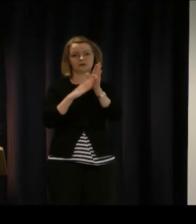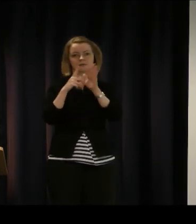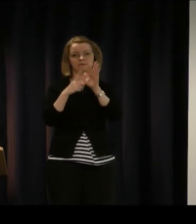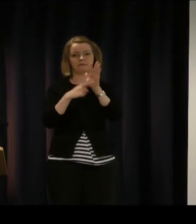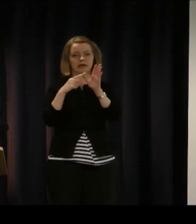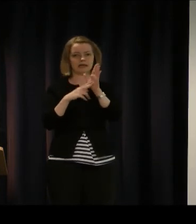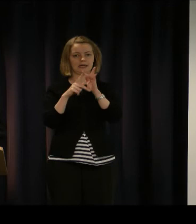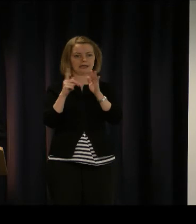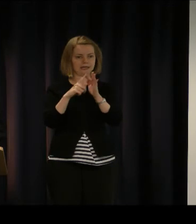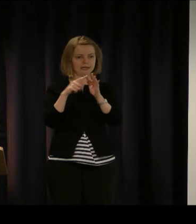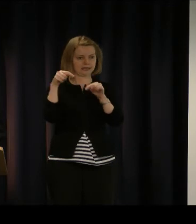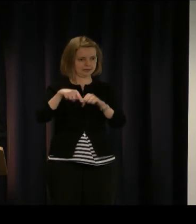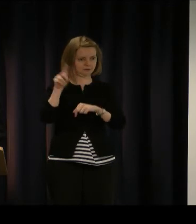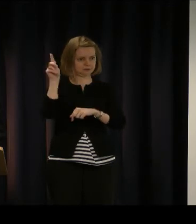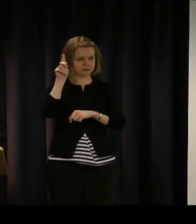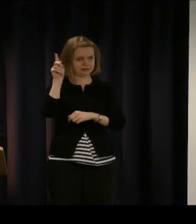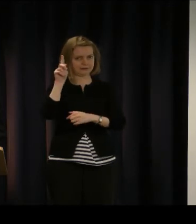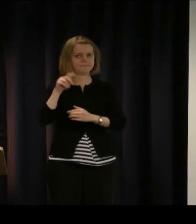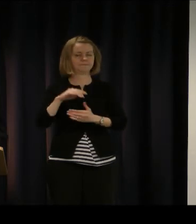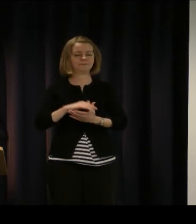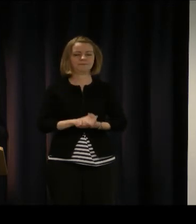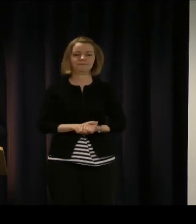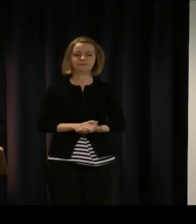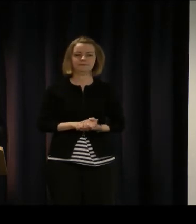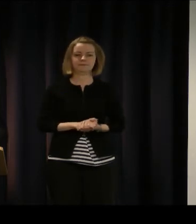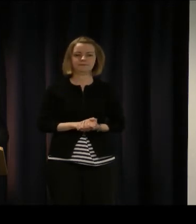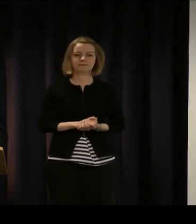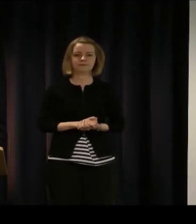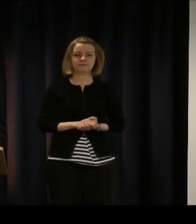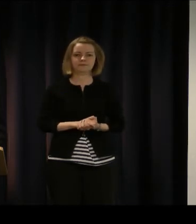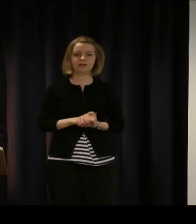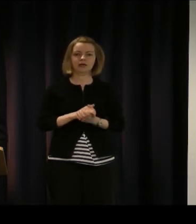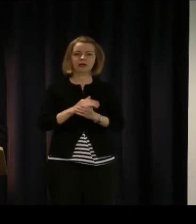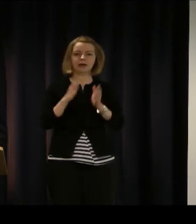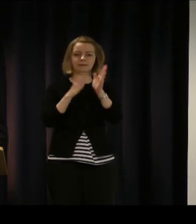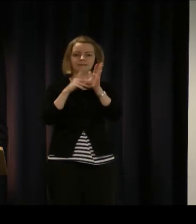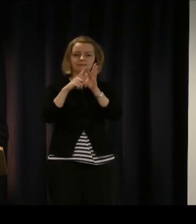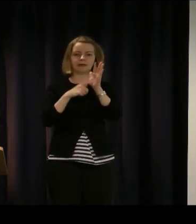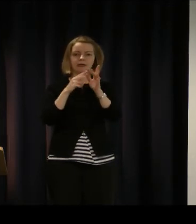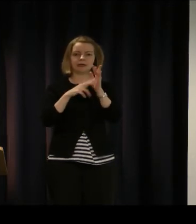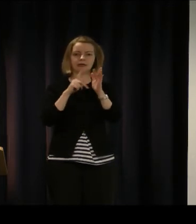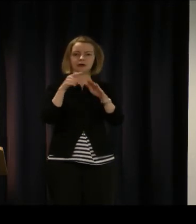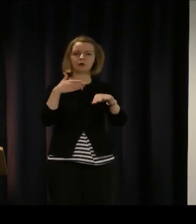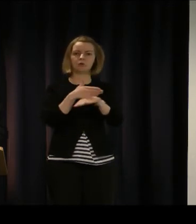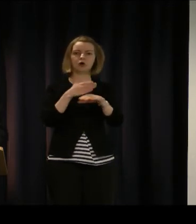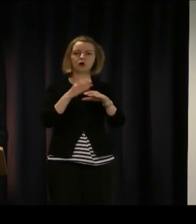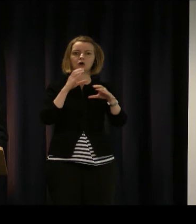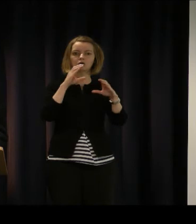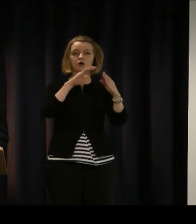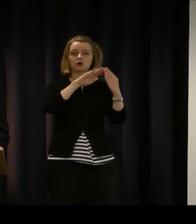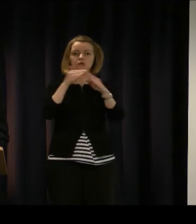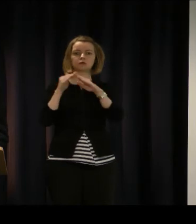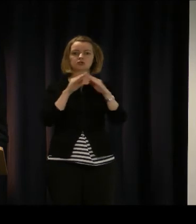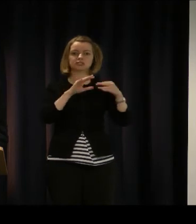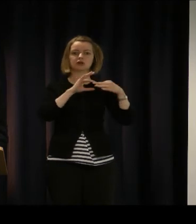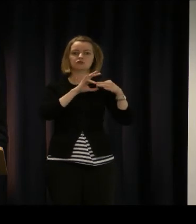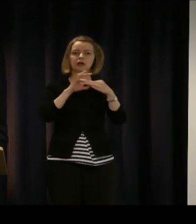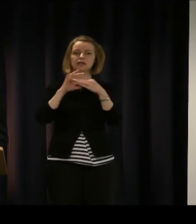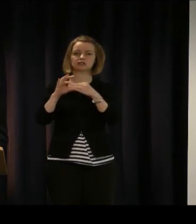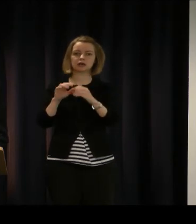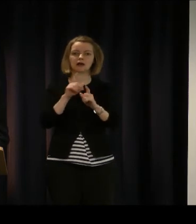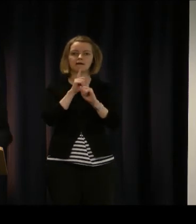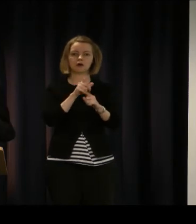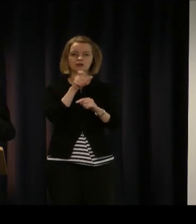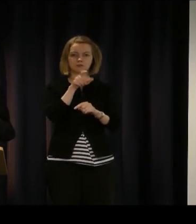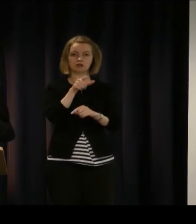Melanie, who's in the audience, our community relations advisor. She's the power and the force that made all